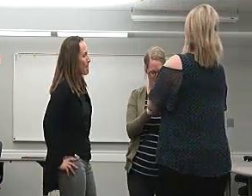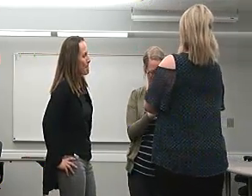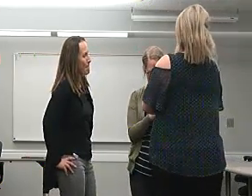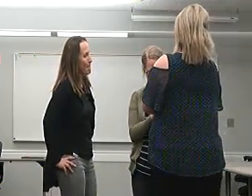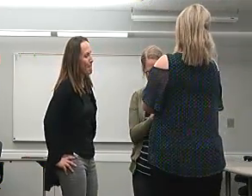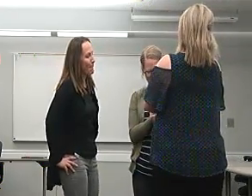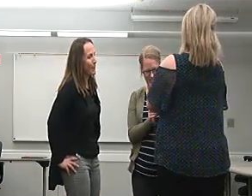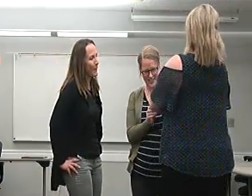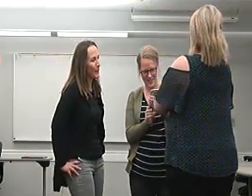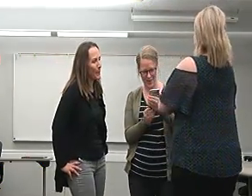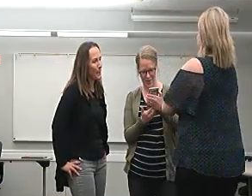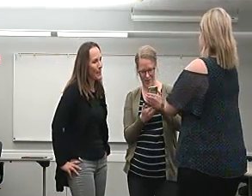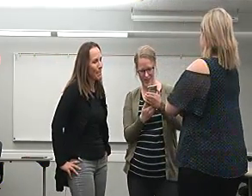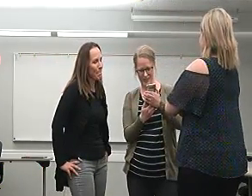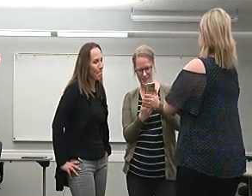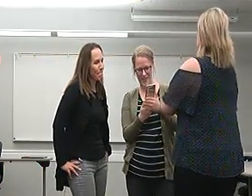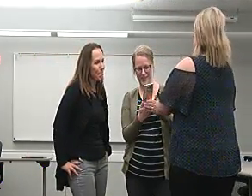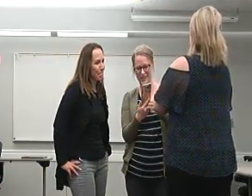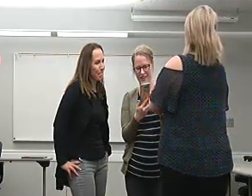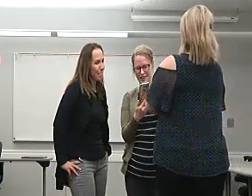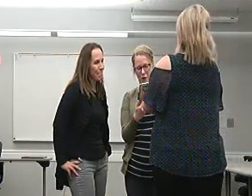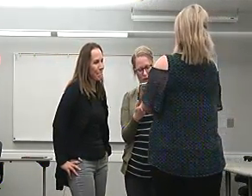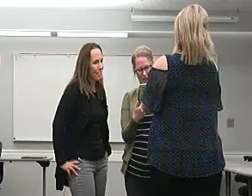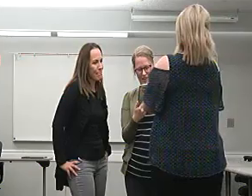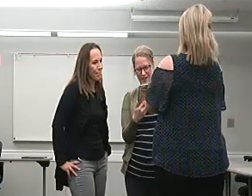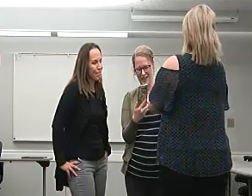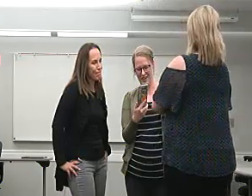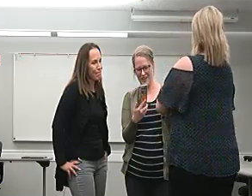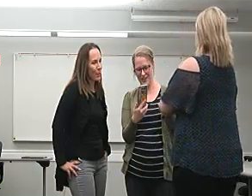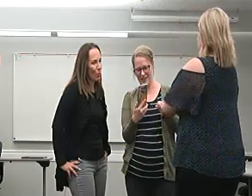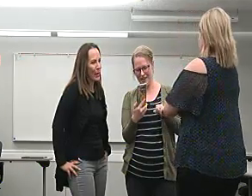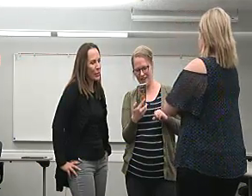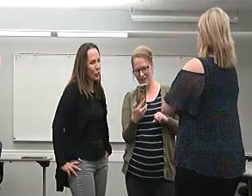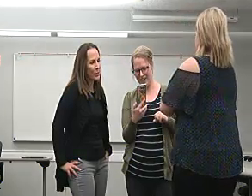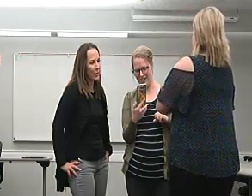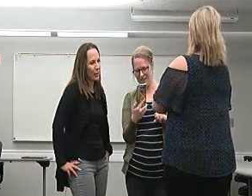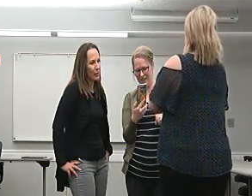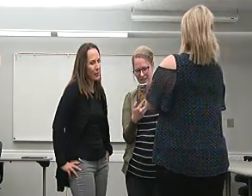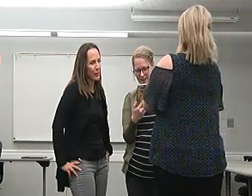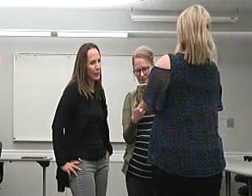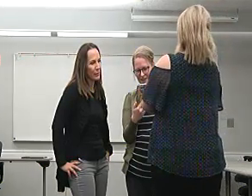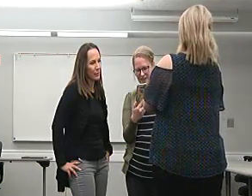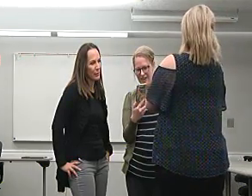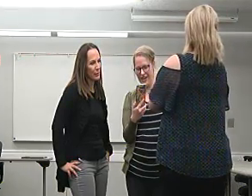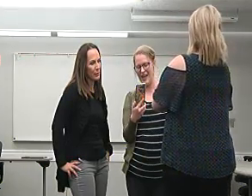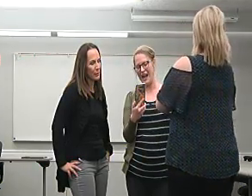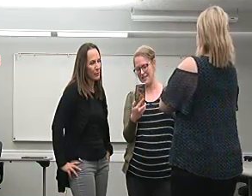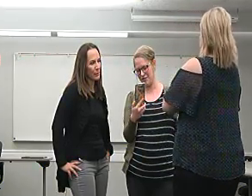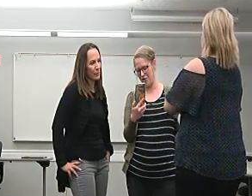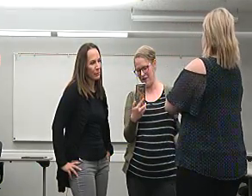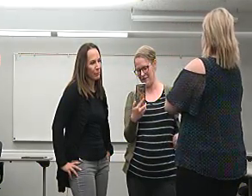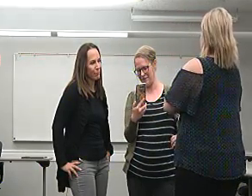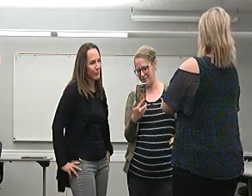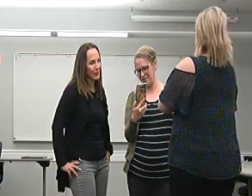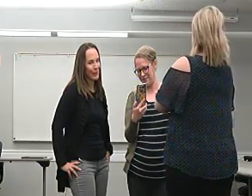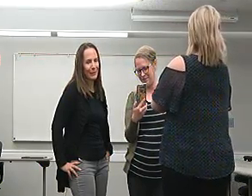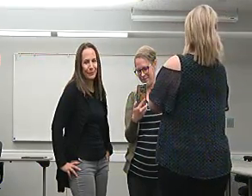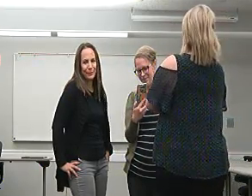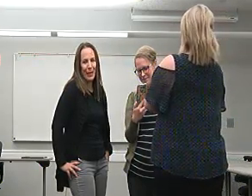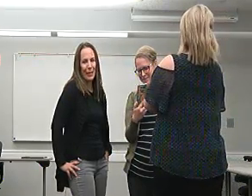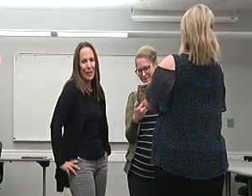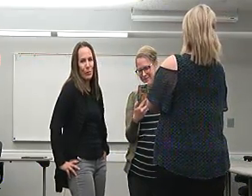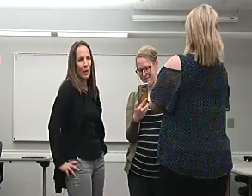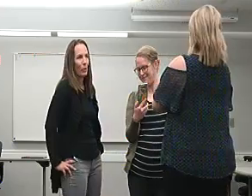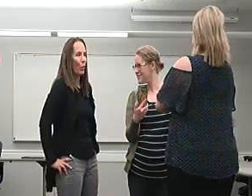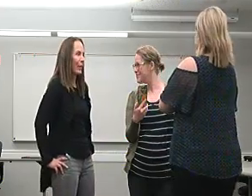like, and my mom's like, oh, she's not here. What? Do you know where she is? No. He asked I me. have no idea where she went. And guess what? When they